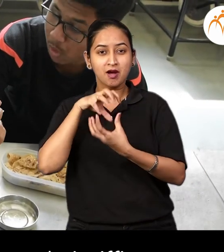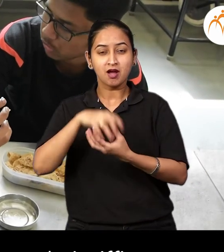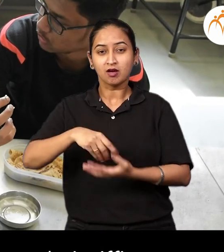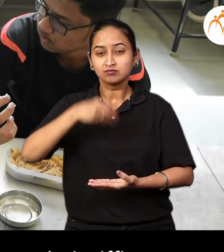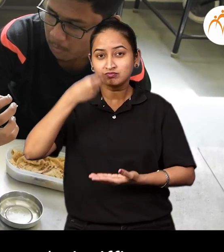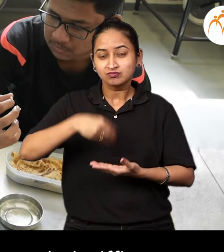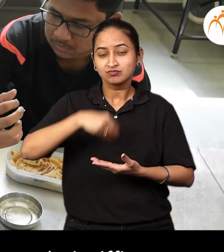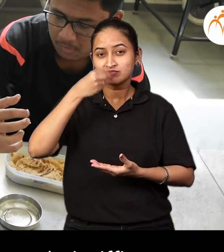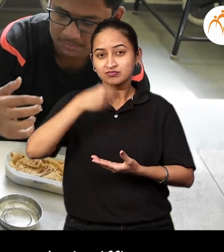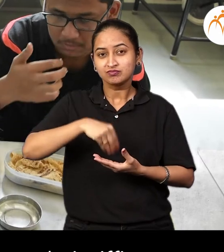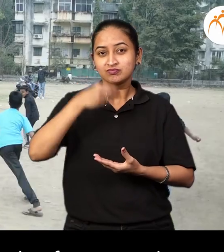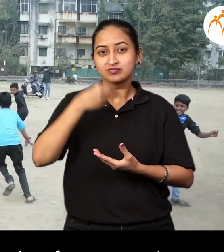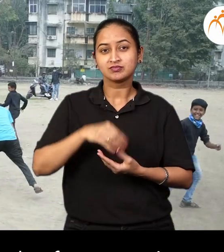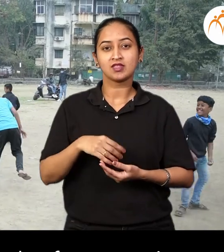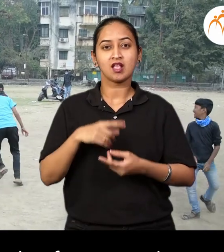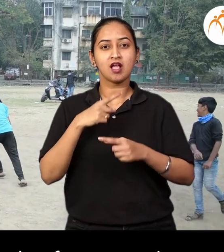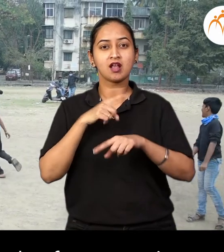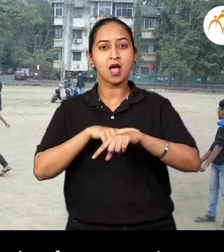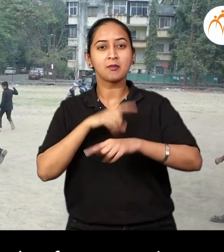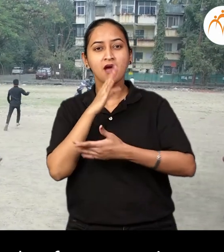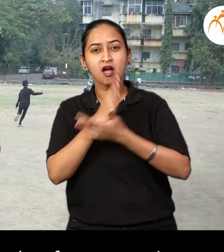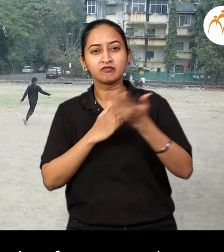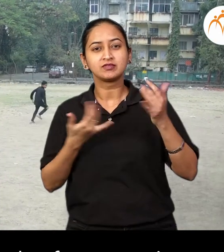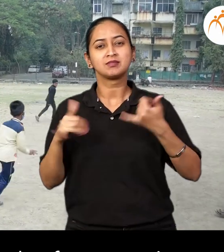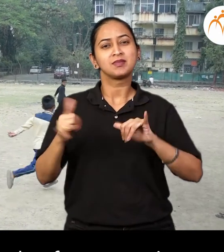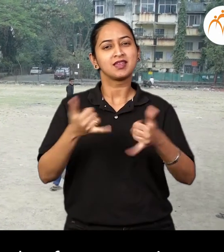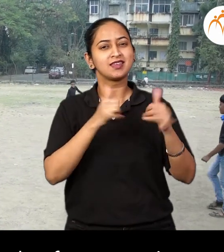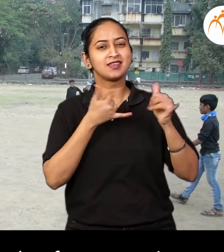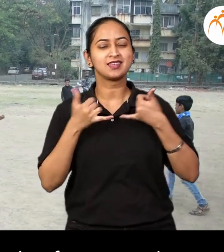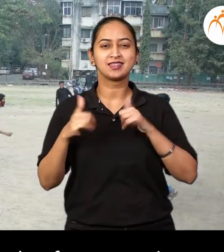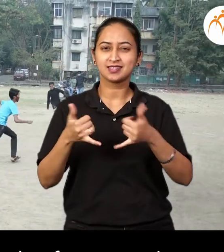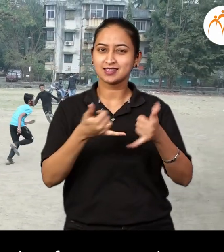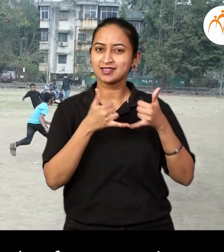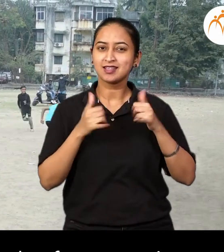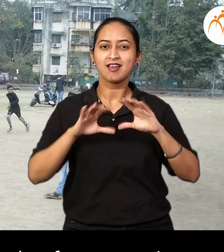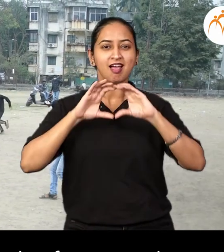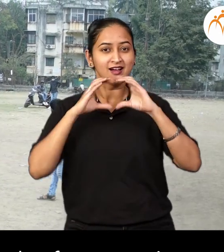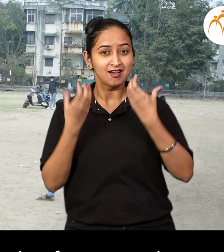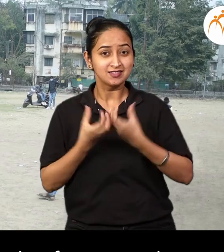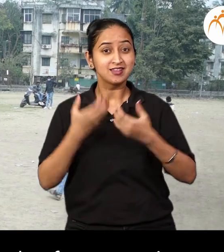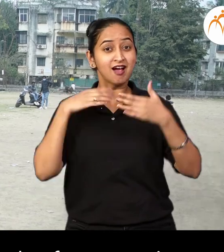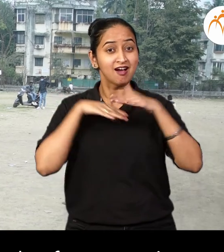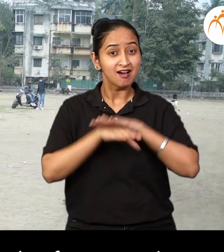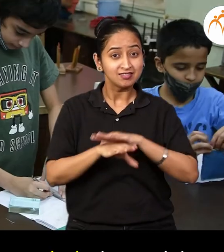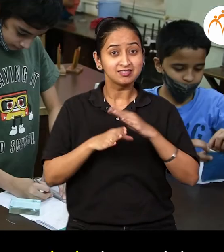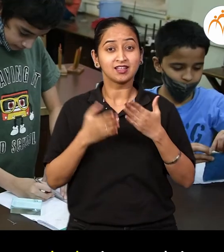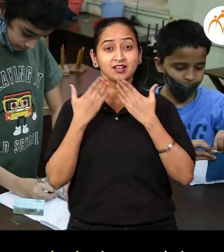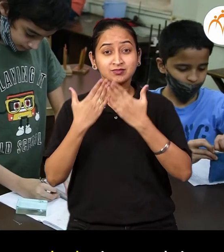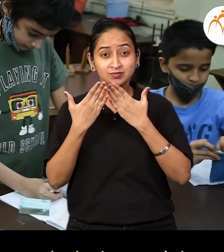their tiffin with their friends and play for some time.